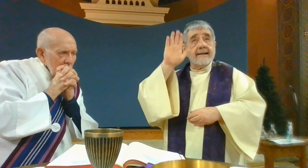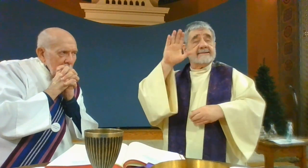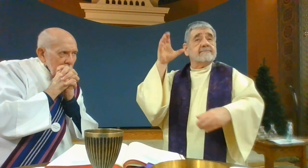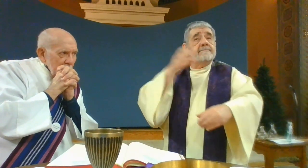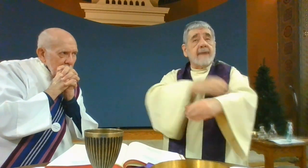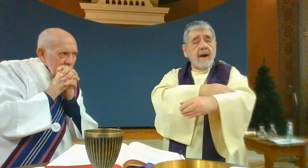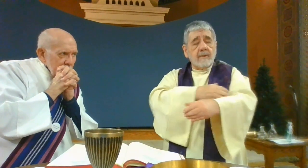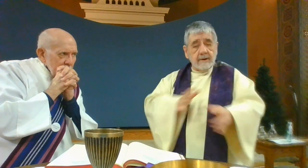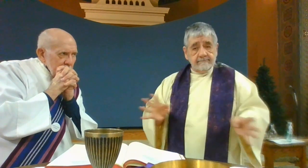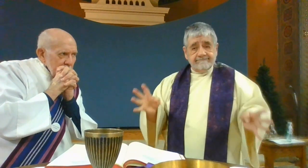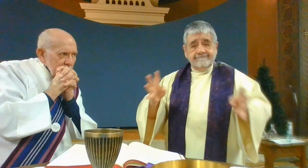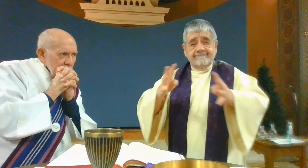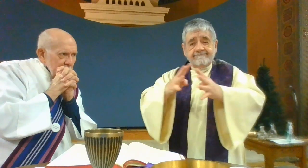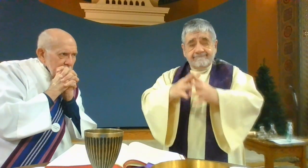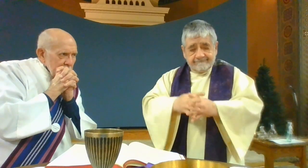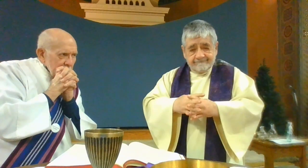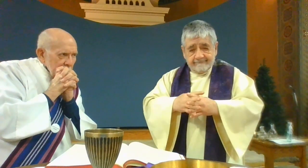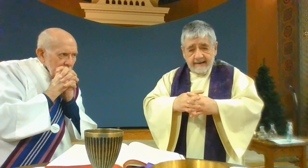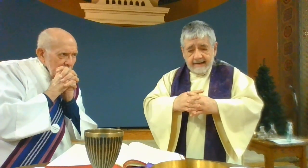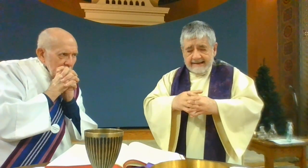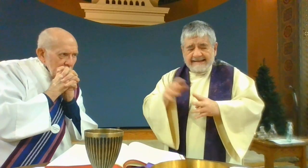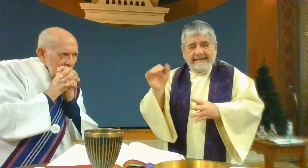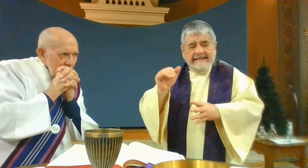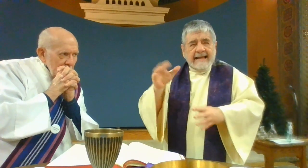sanctify these gifts laid upon your altar,